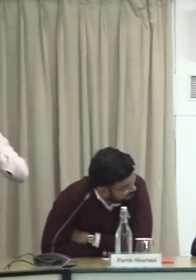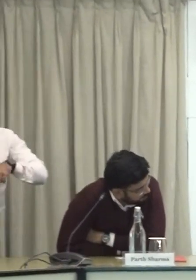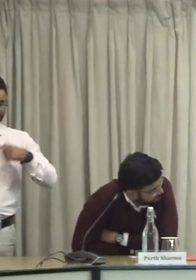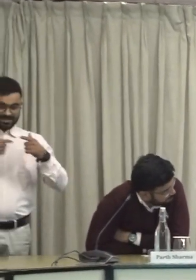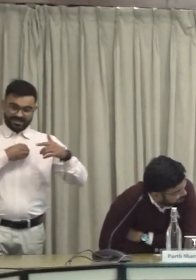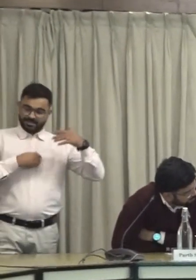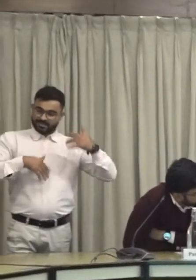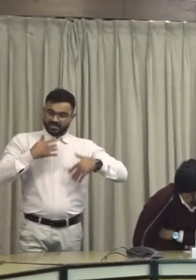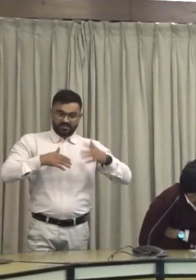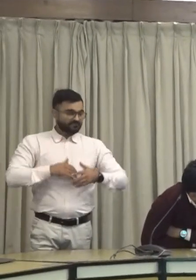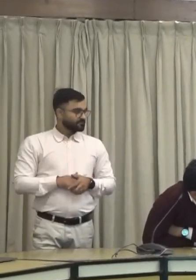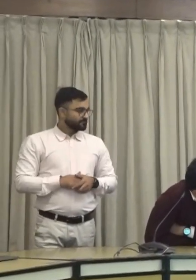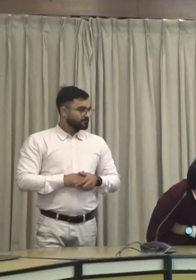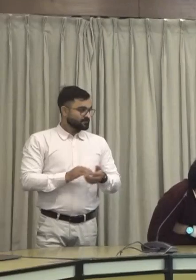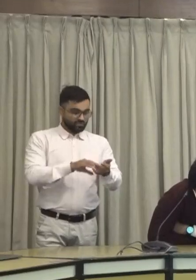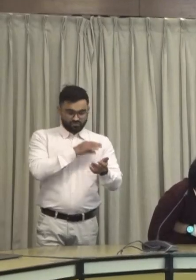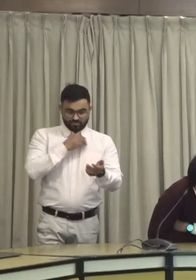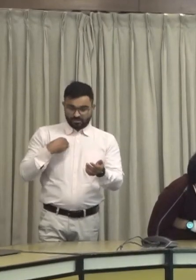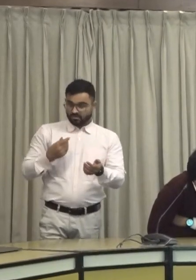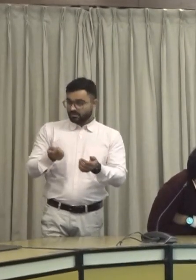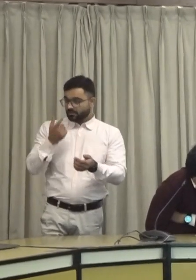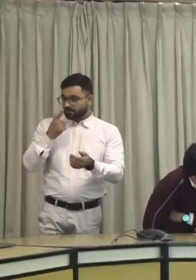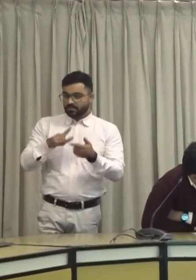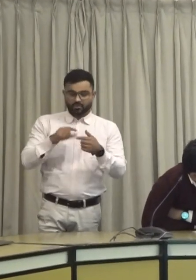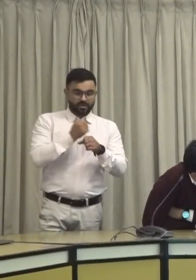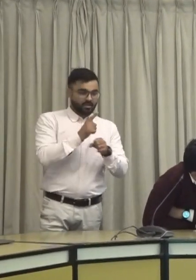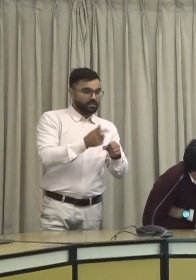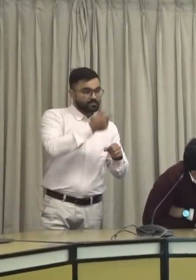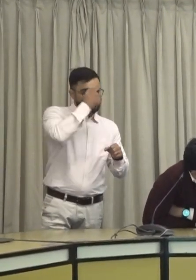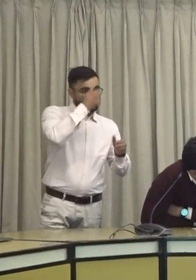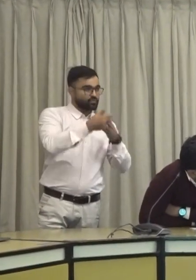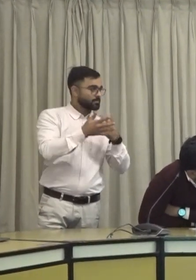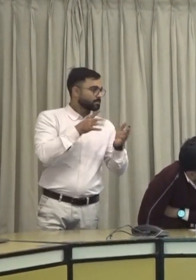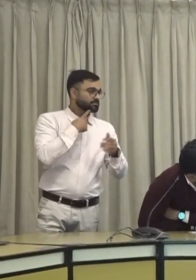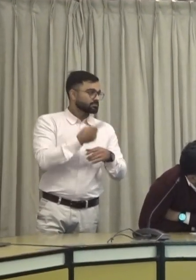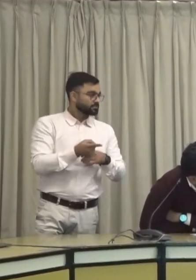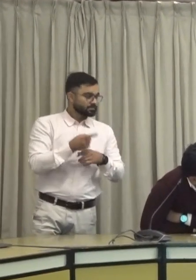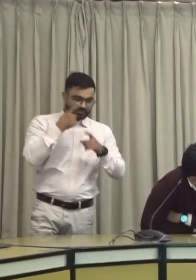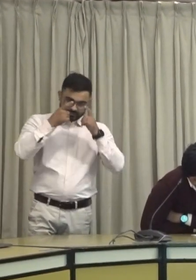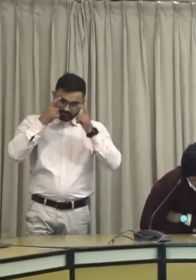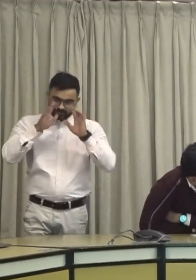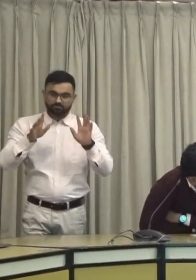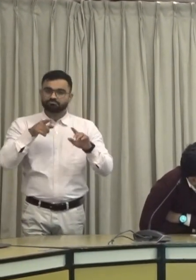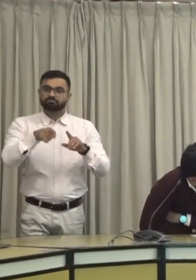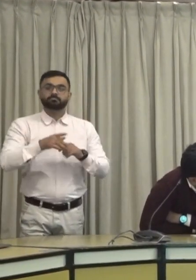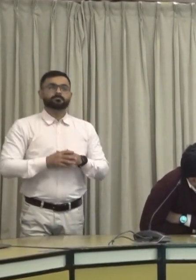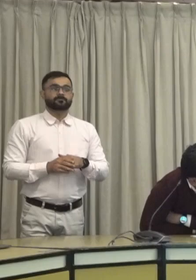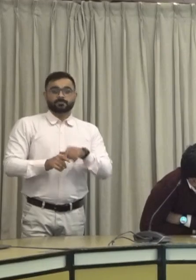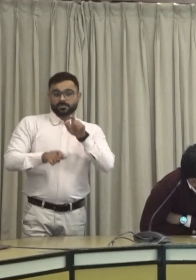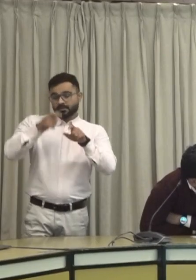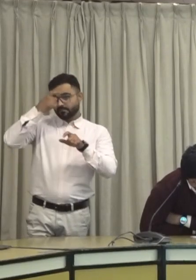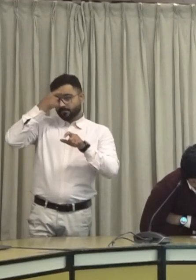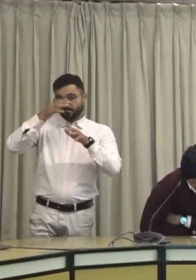and suffering is a medical problem, a legal problem, whatever. Let's not think of it. It's a